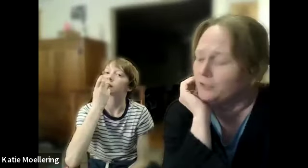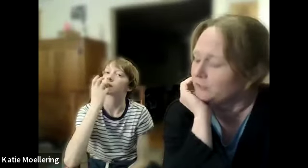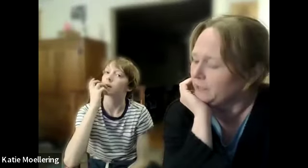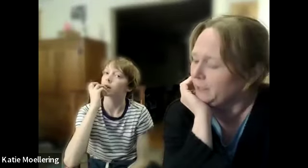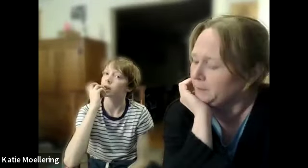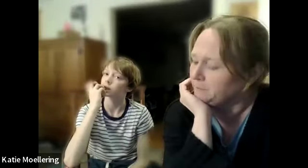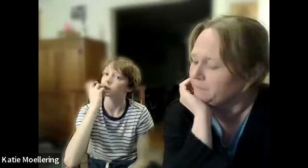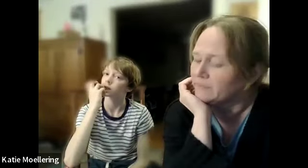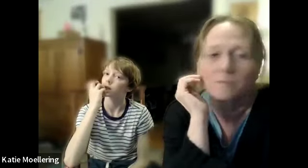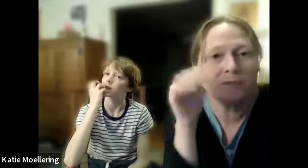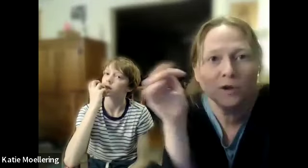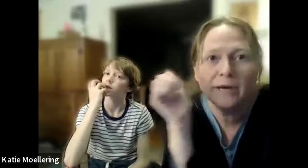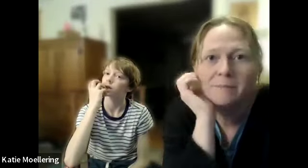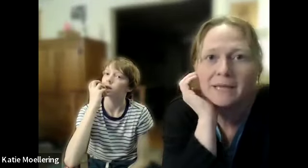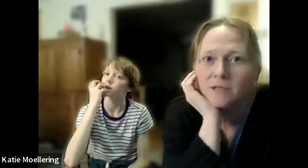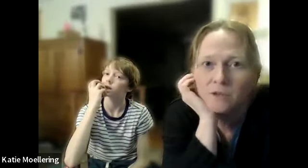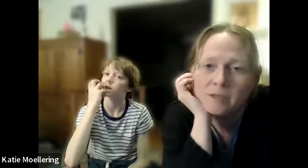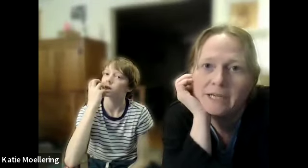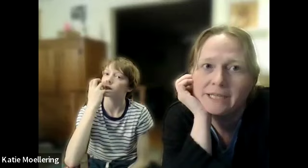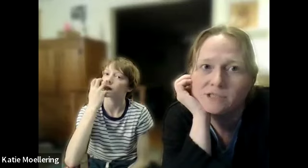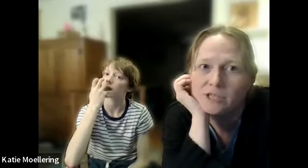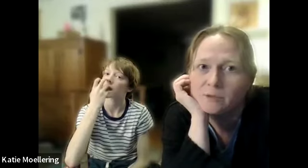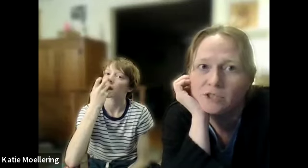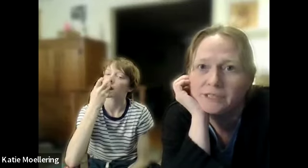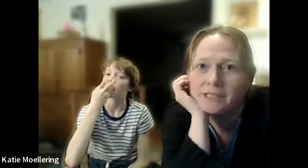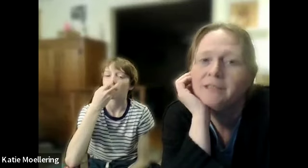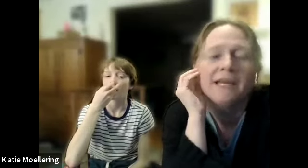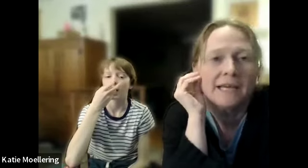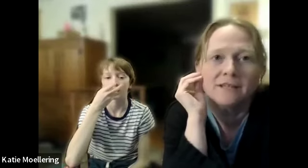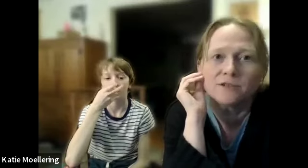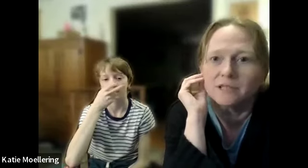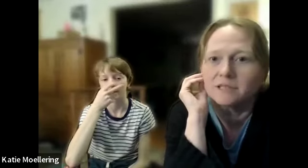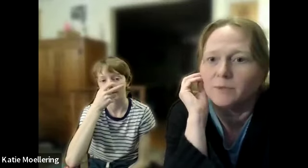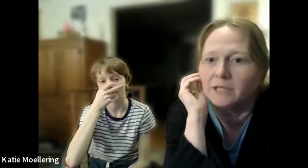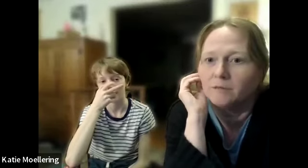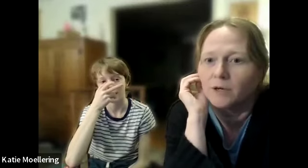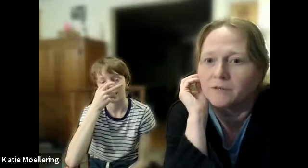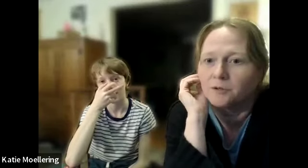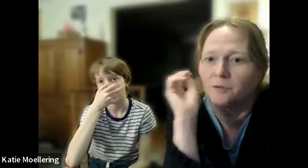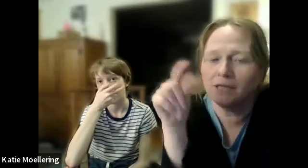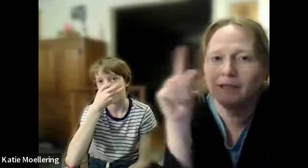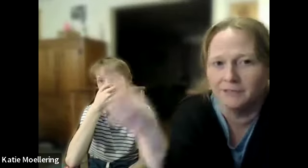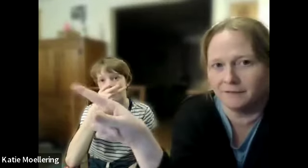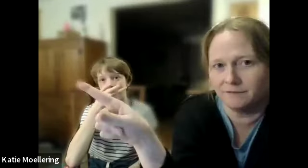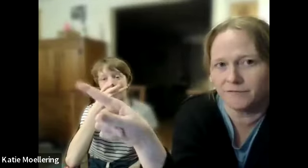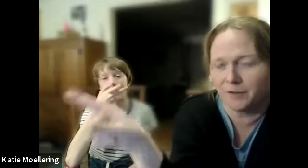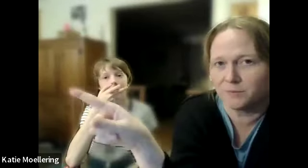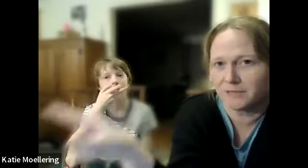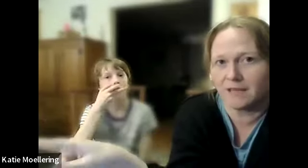learn. Go ahead and pass those on to me and I can check with Jillian. And those are things that we can work through in the February